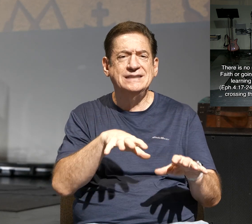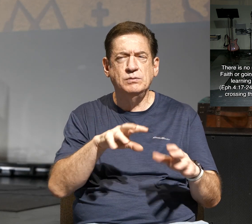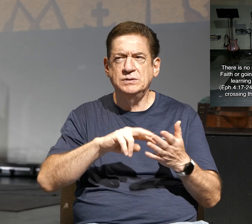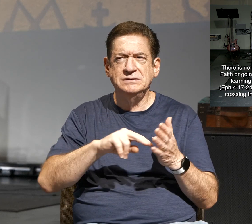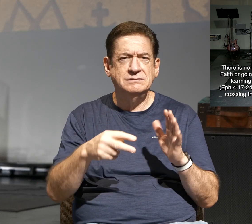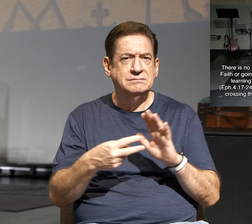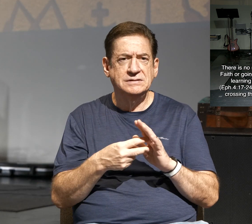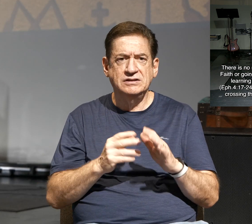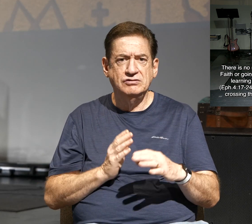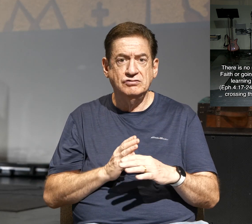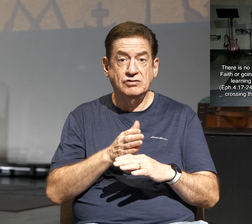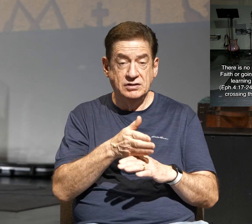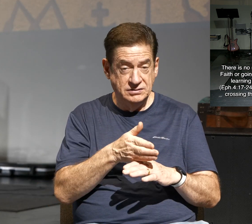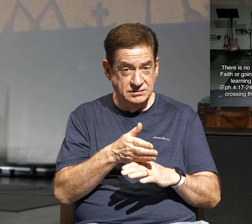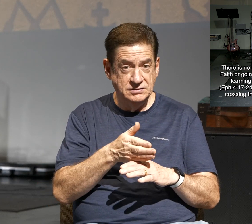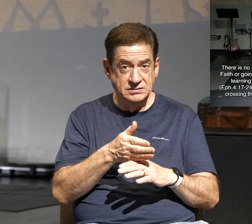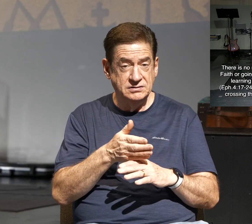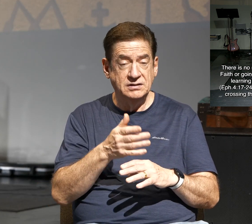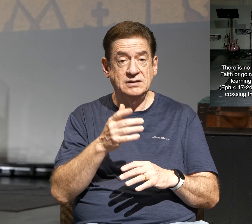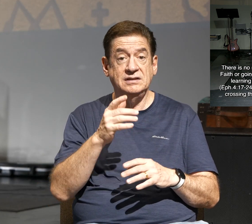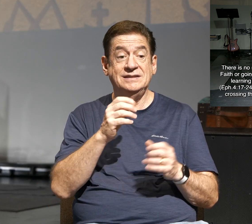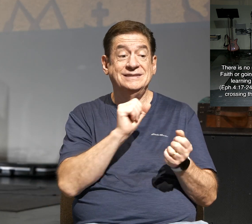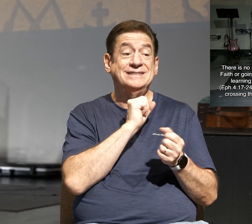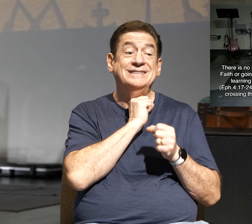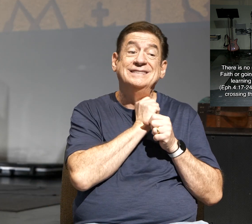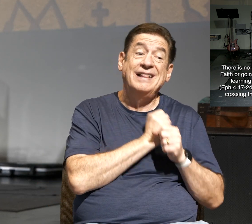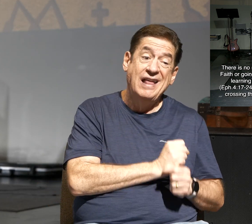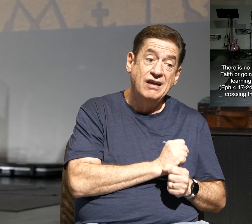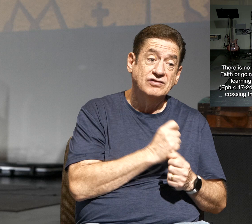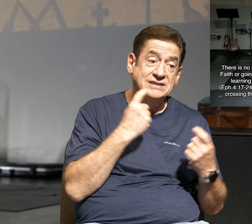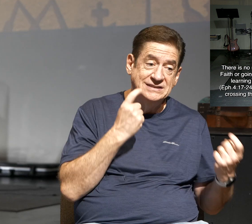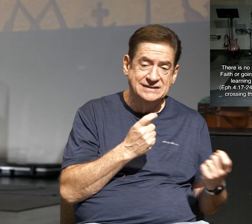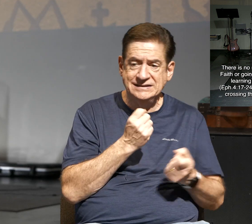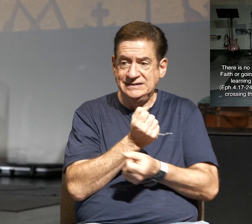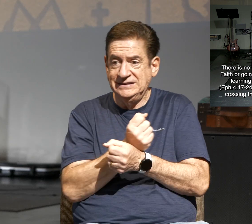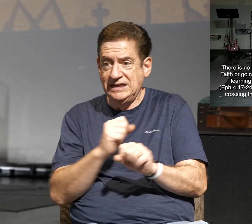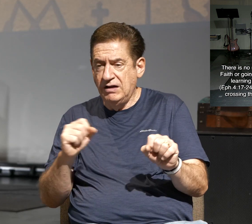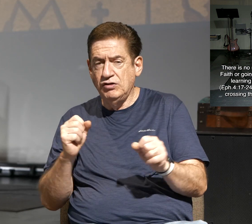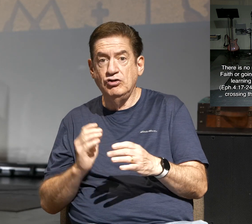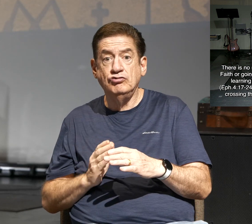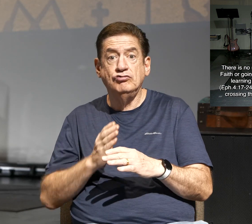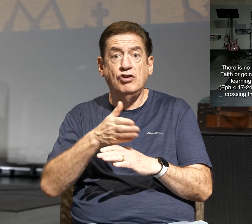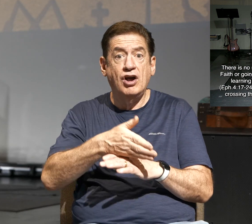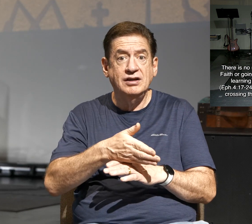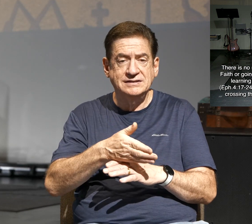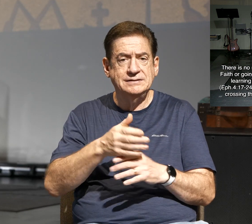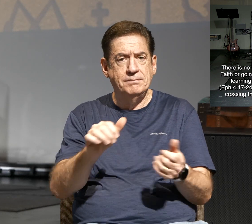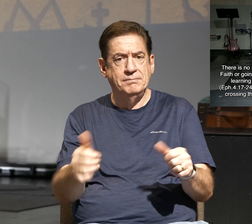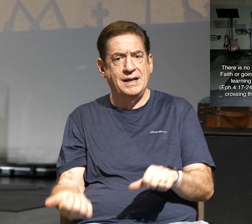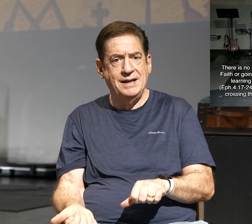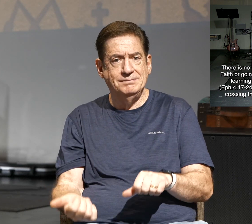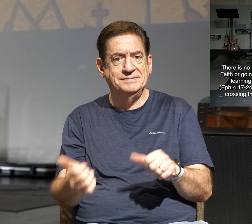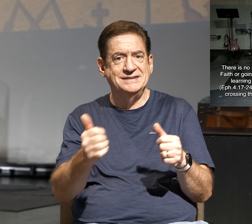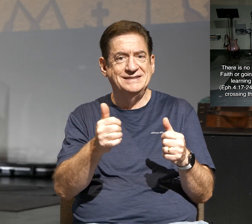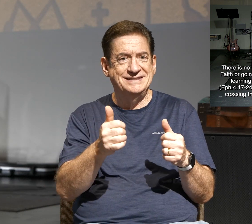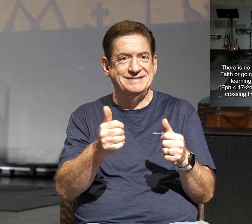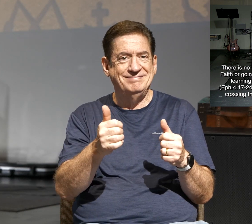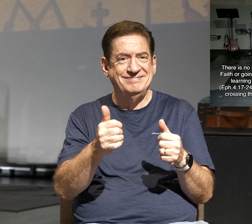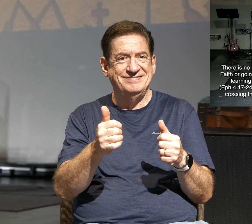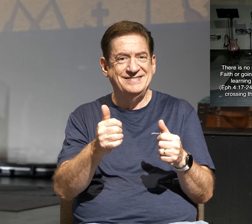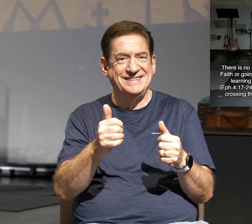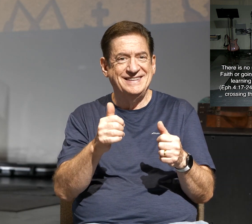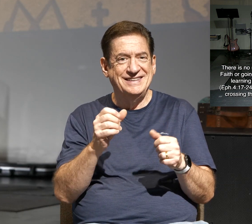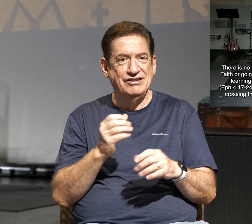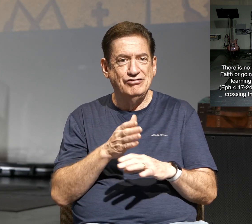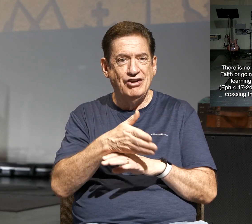is that, crossing the Red Sea? So keep in mind, slavery to sin, salvation, crossing the Red Sea is baptism. Anybody